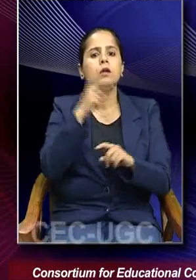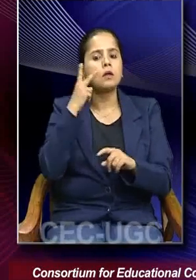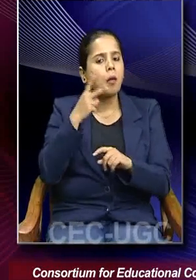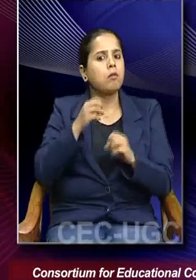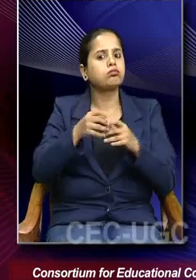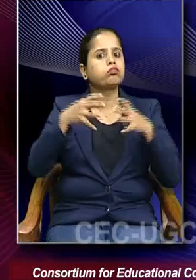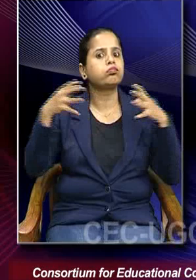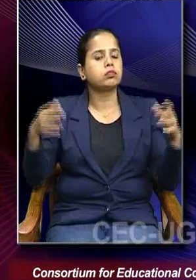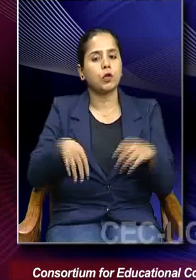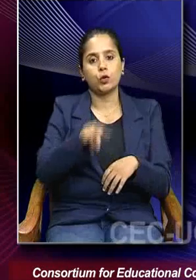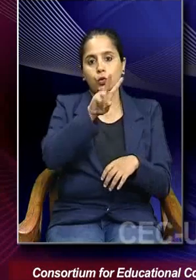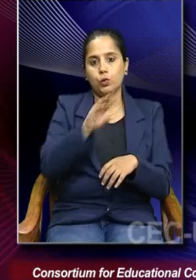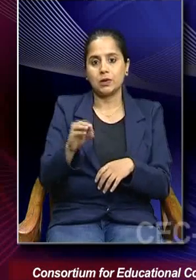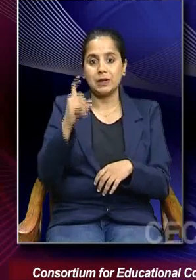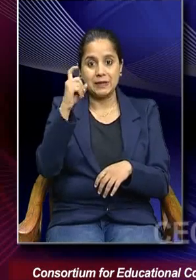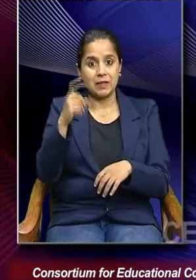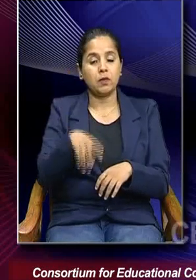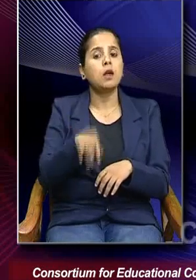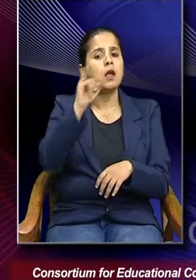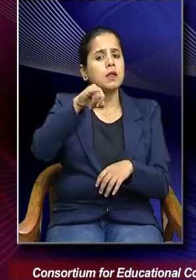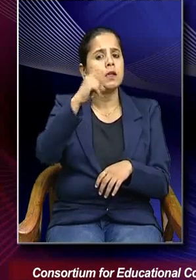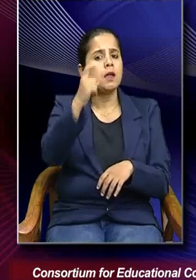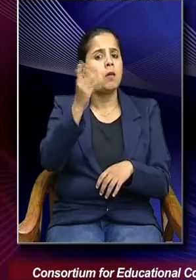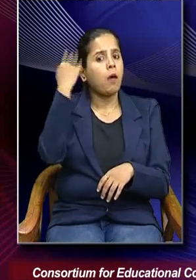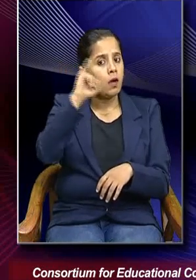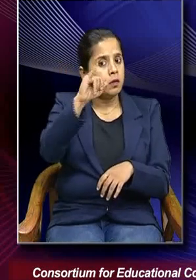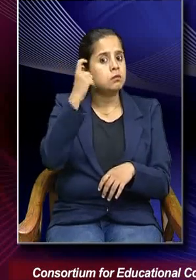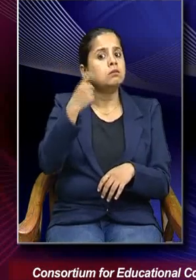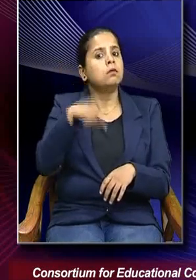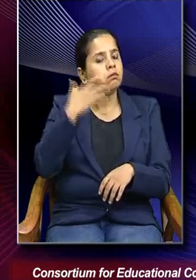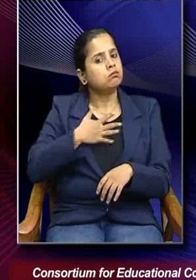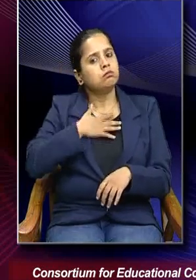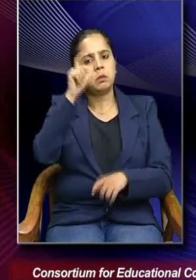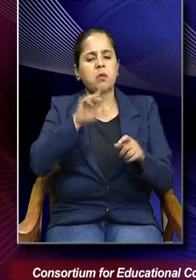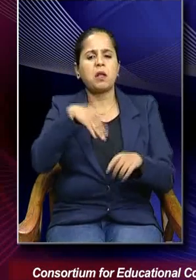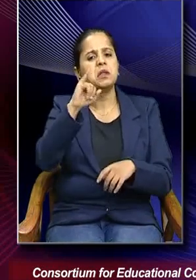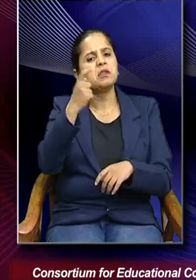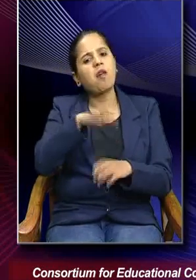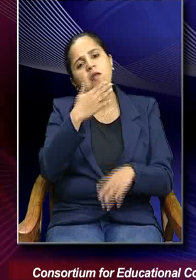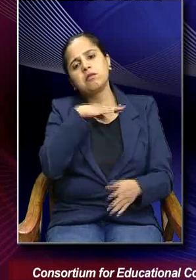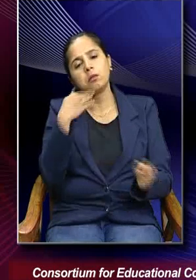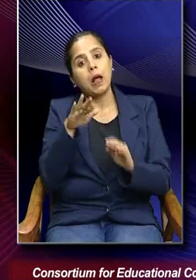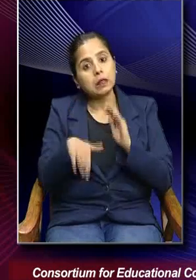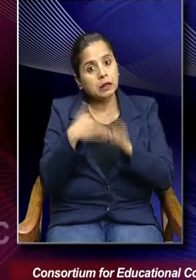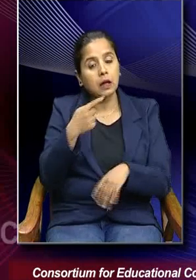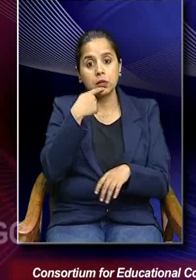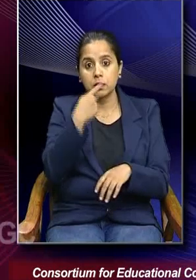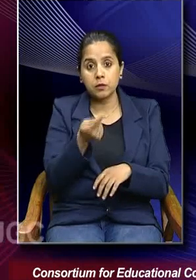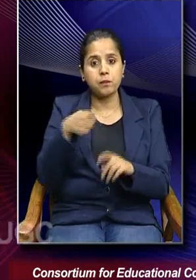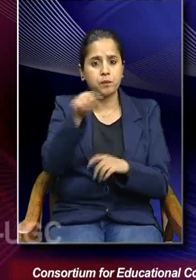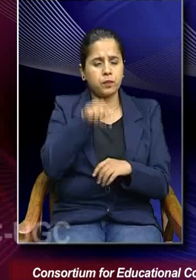So 2007, 67-year-old was the worldwide life expectancy rate. It is then predicted that we get